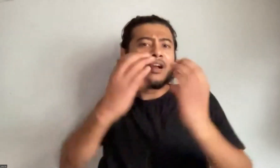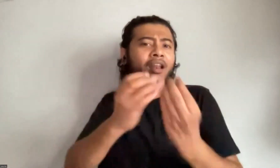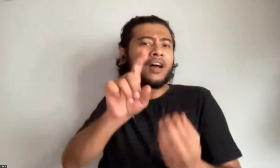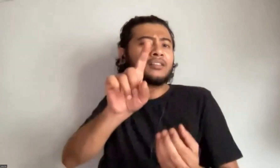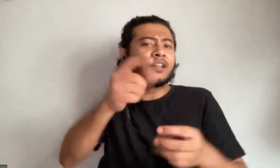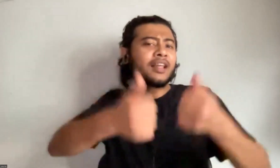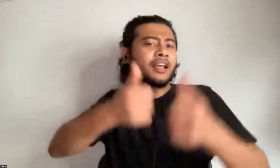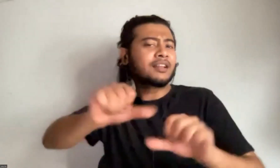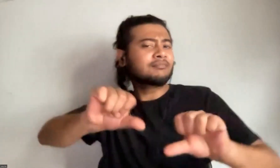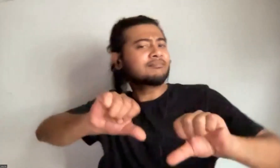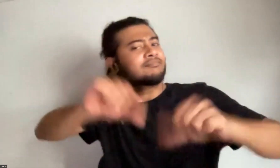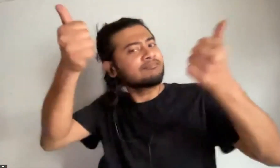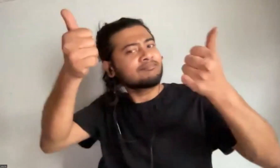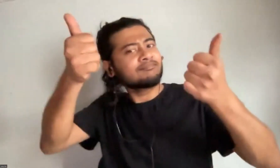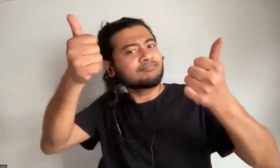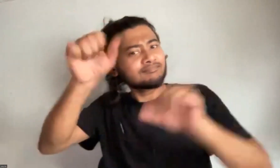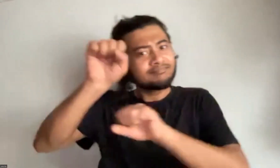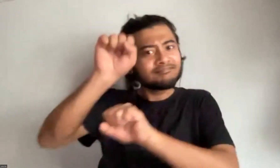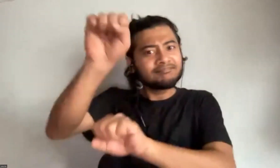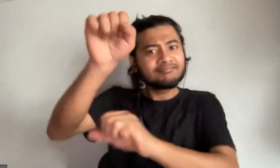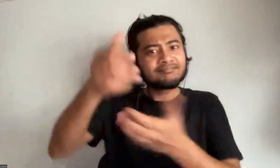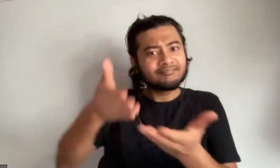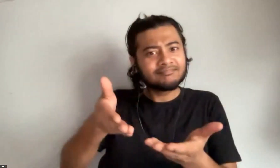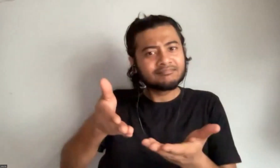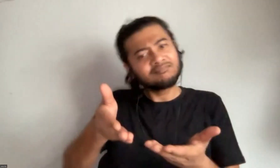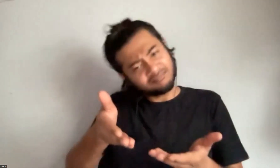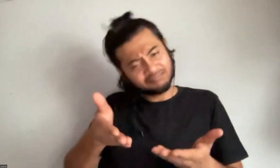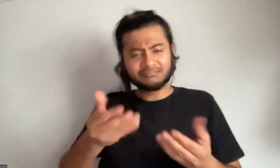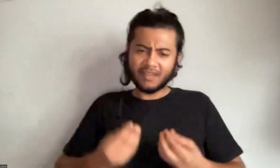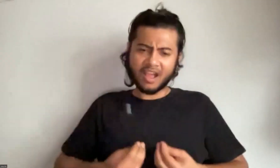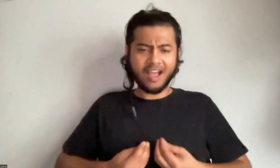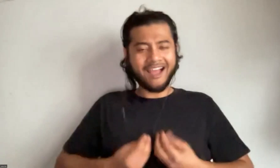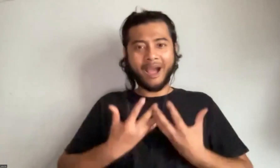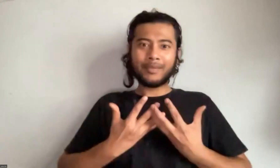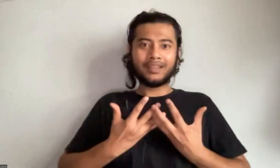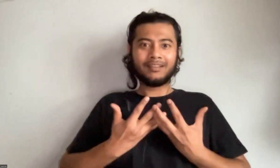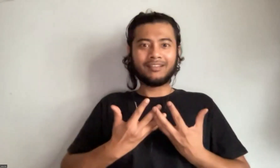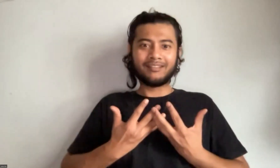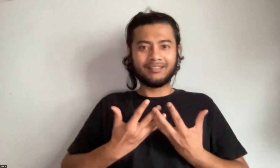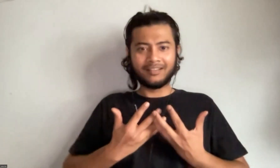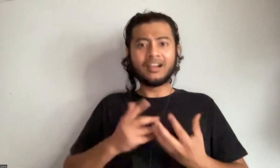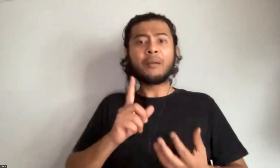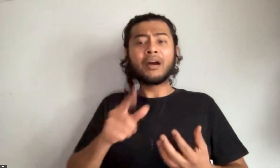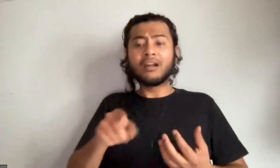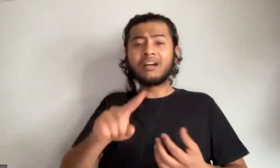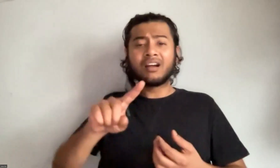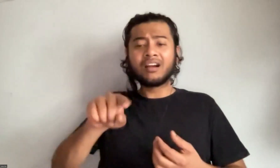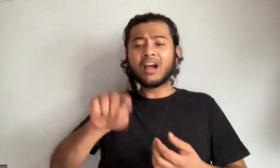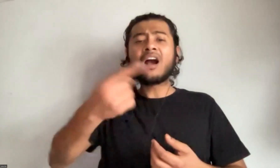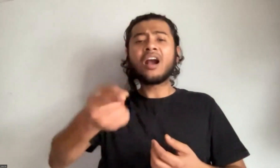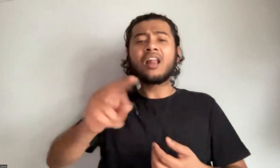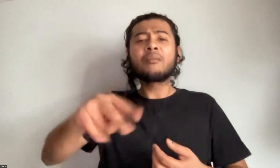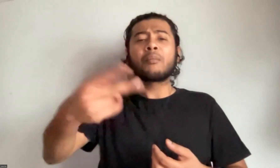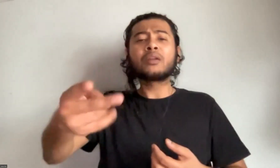What will give you permanent happiness? Permanent happiness will be given to you when you connect yourself again with